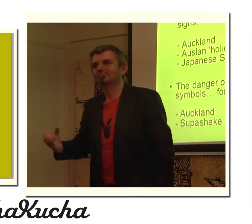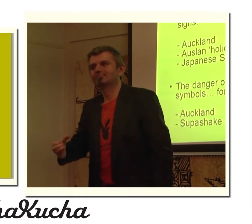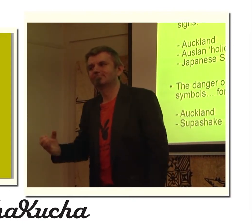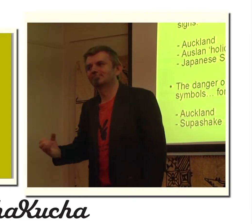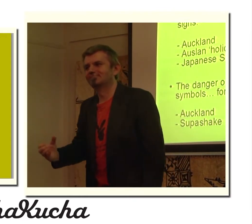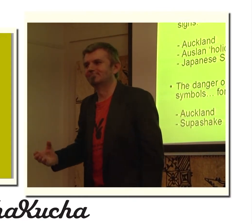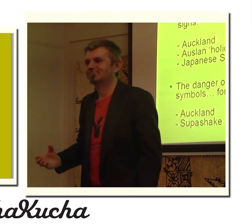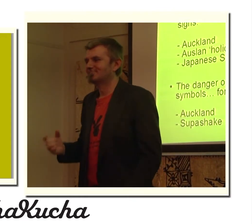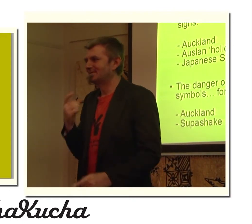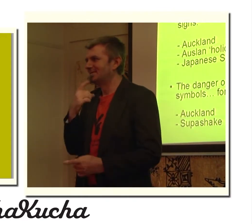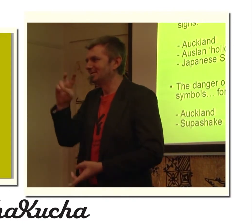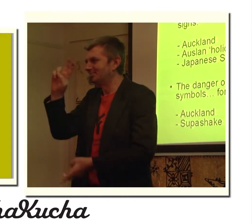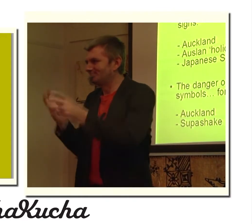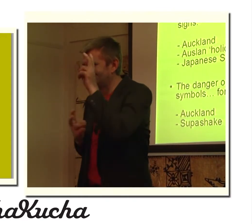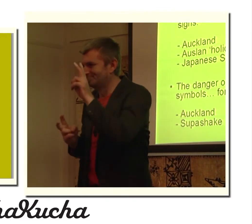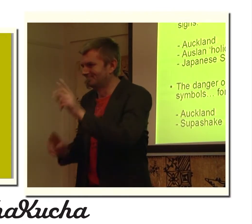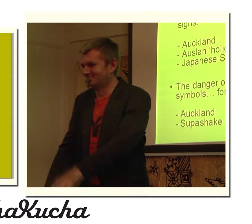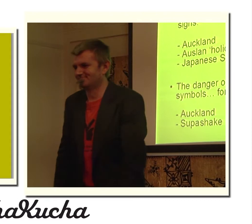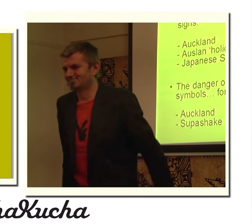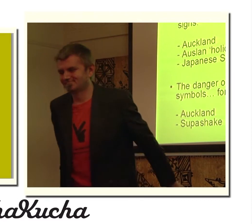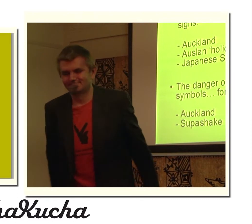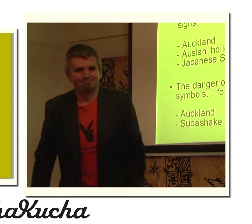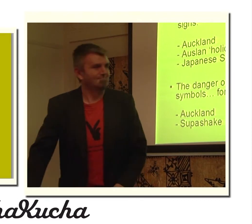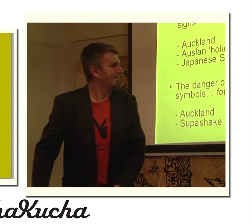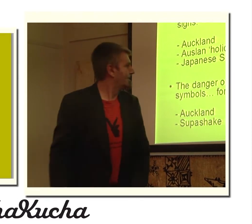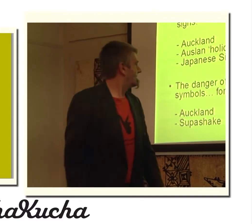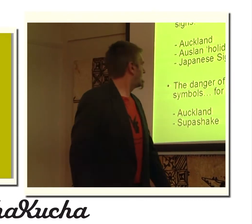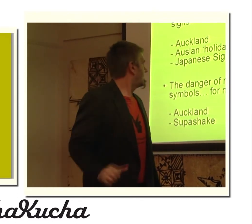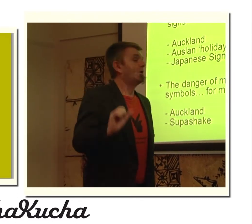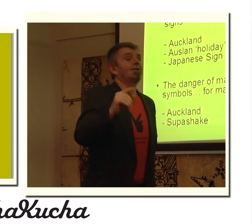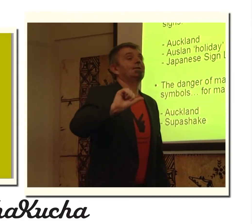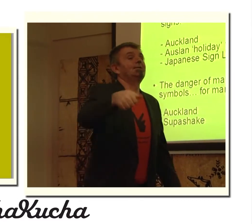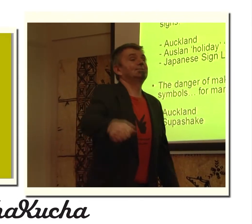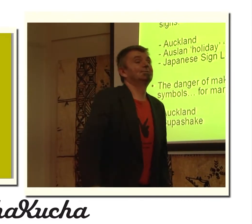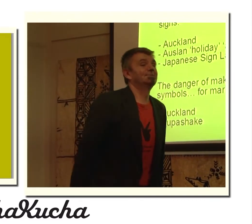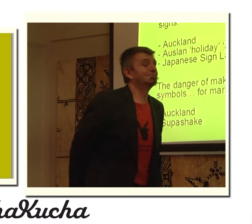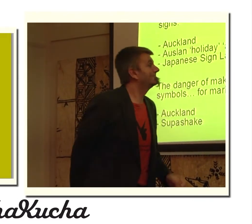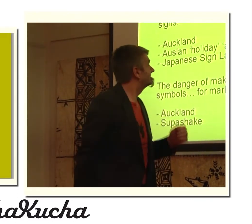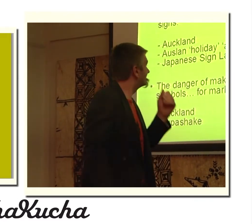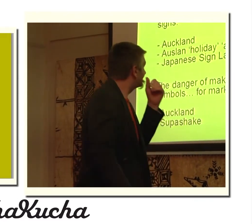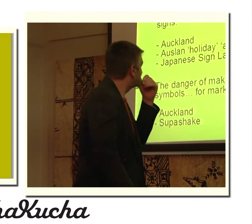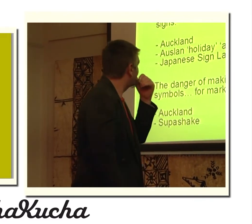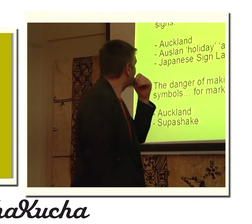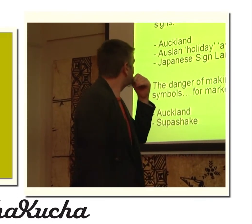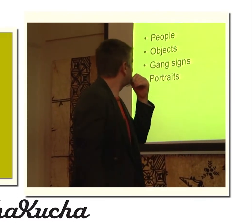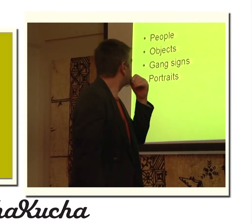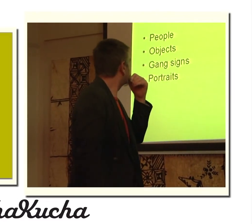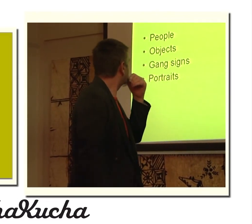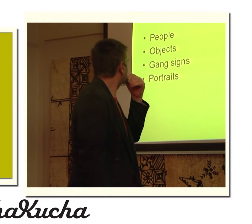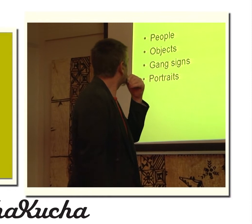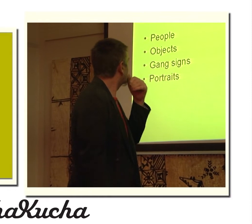You know, big wanker. So be careful with your hand shapes, folks. Next slide, please.